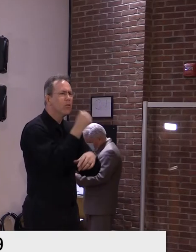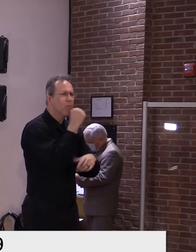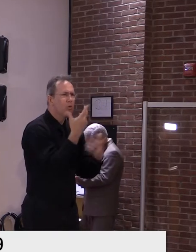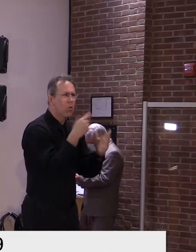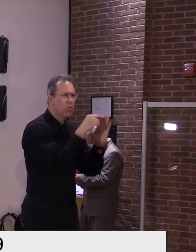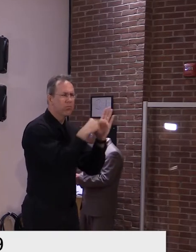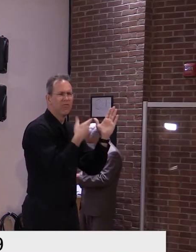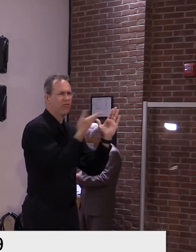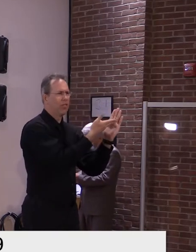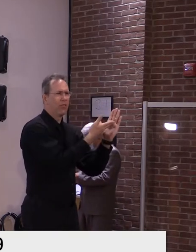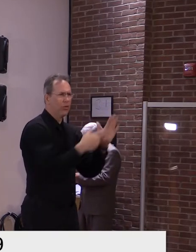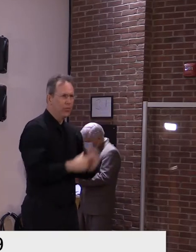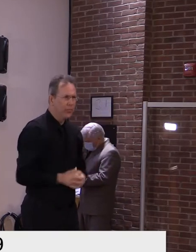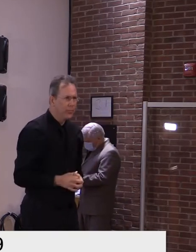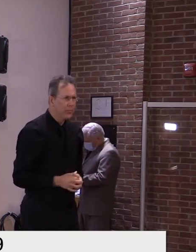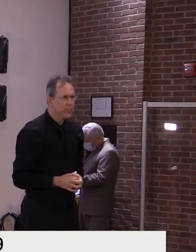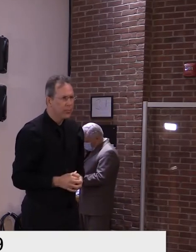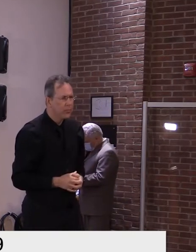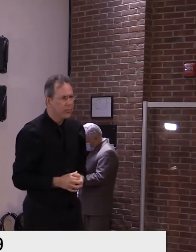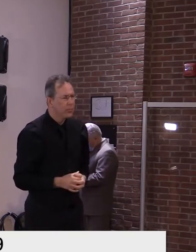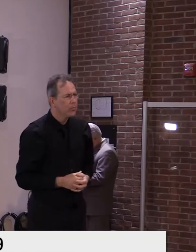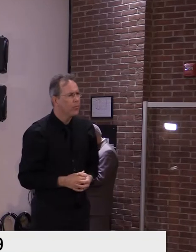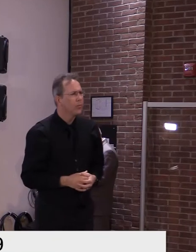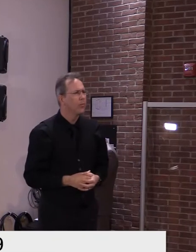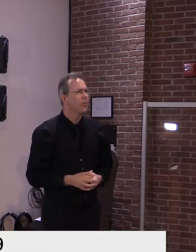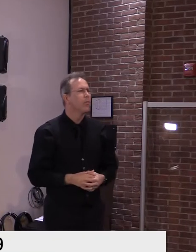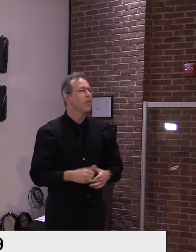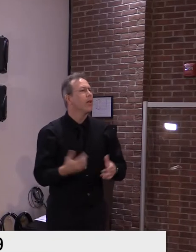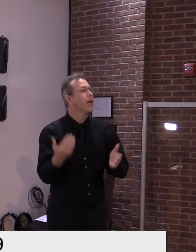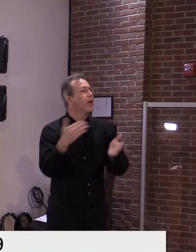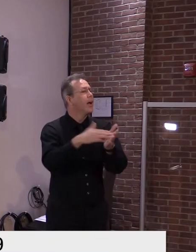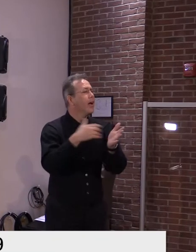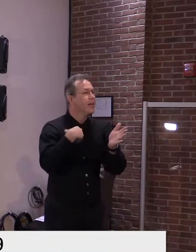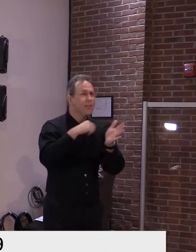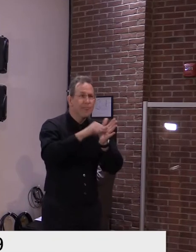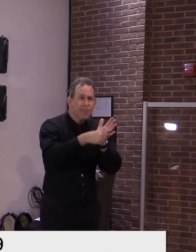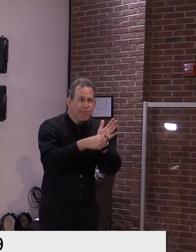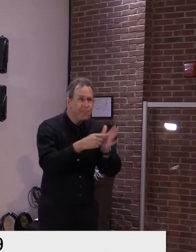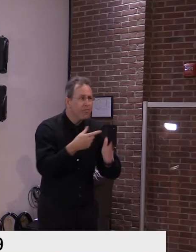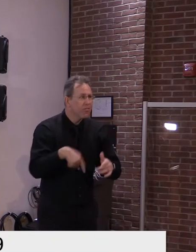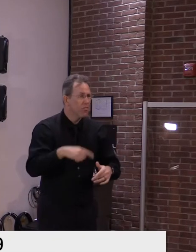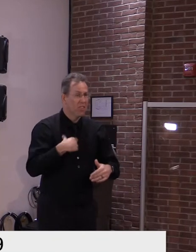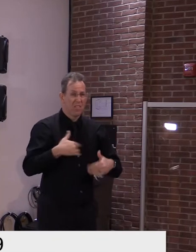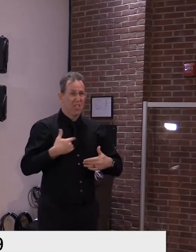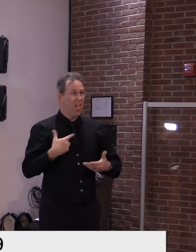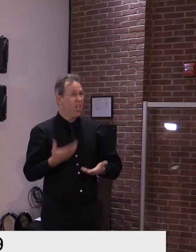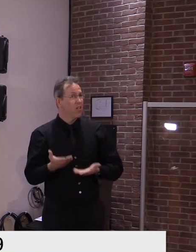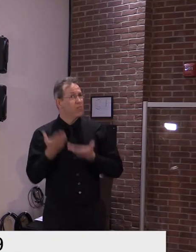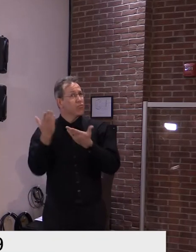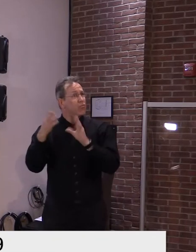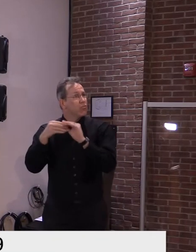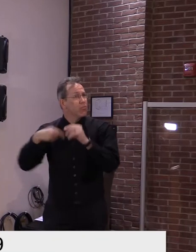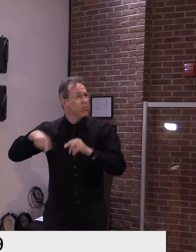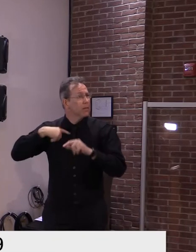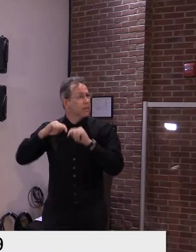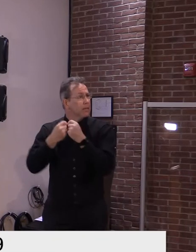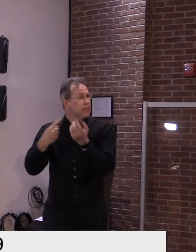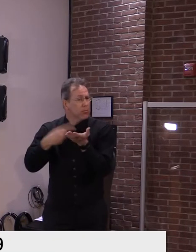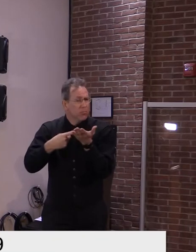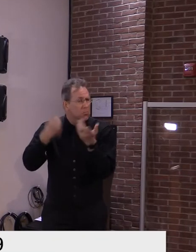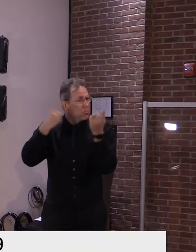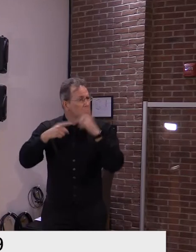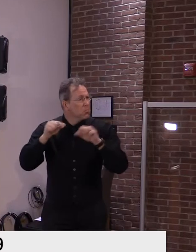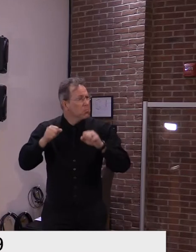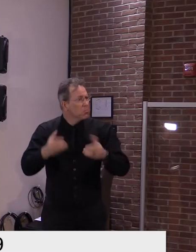those expectations are. So, again, we're feeling like we gave them a path guidance that will help them be successful. And again,